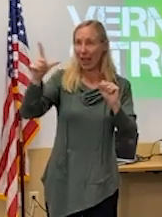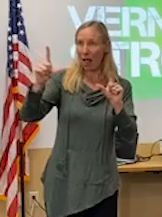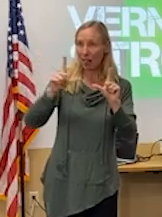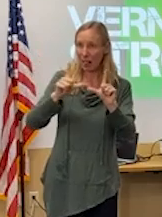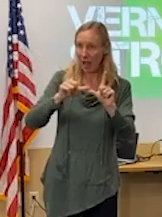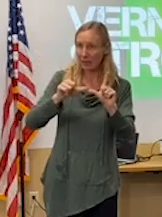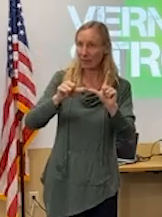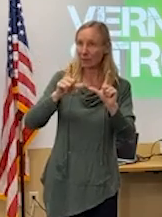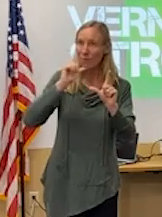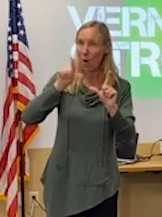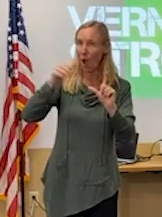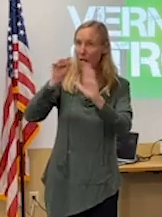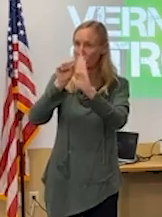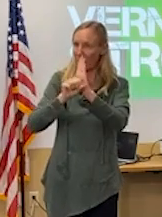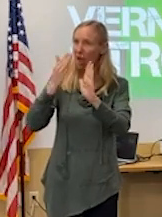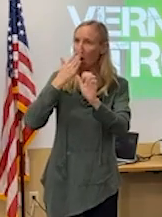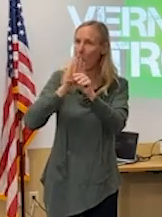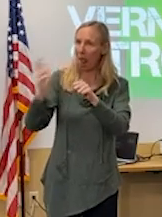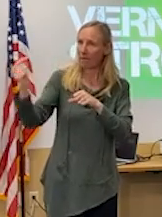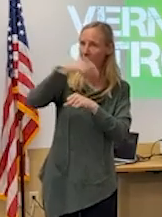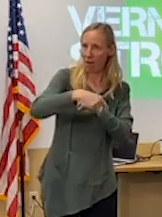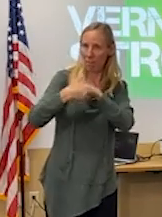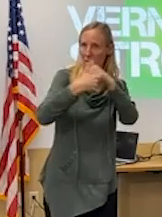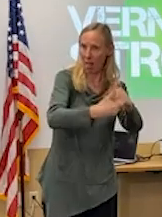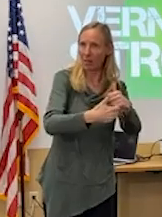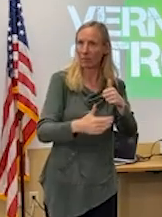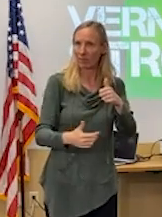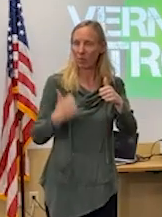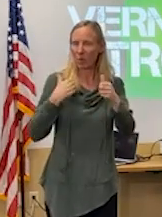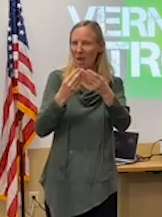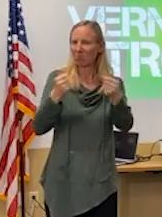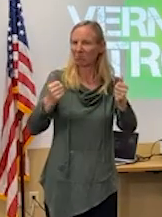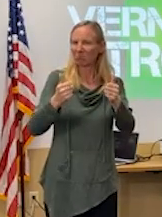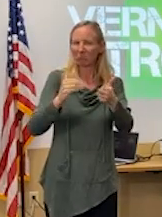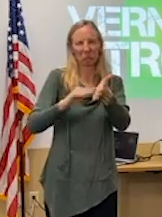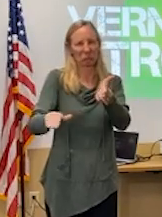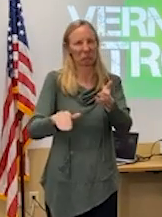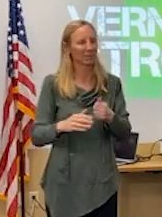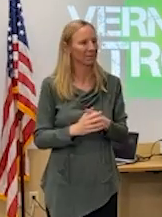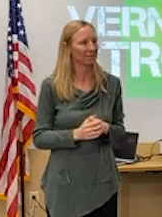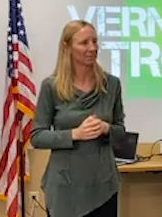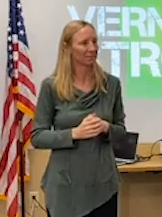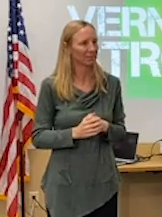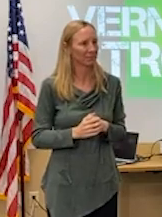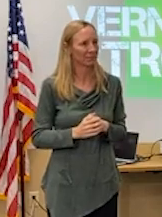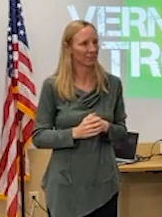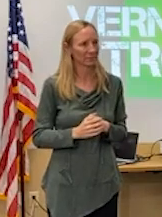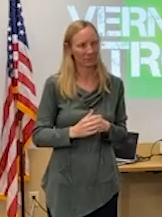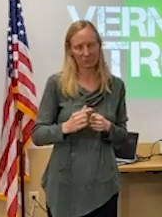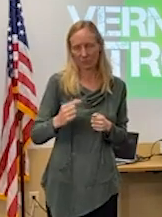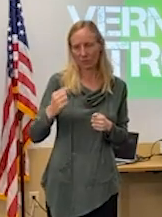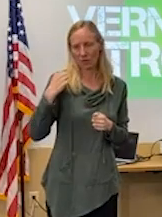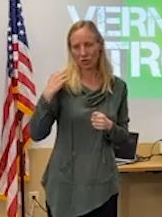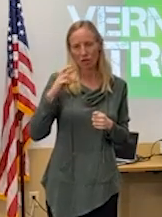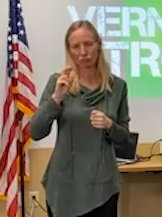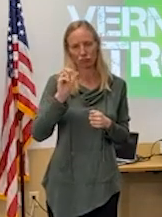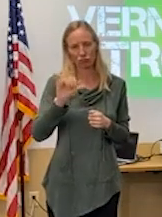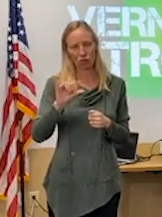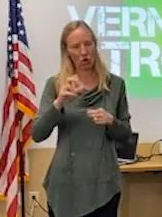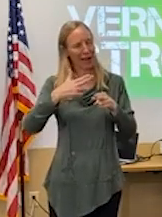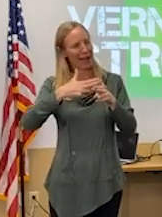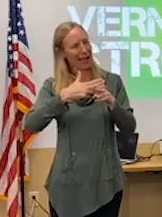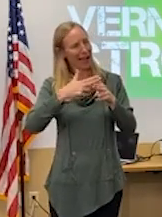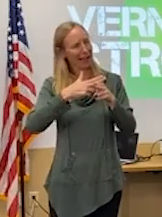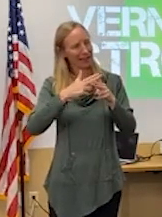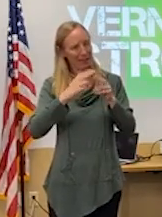we find an obstacle, we'll make sure that we alleviate it. General Roy, the temporary